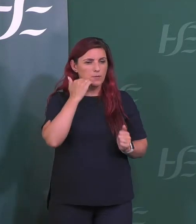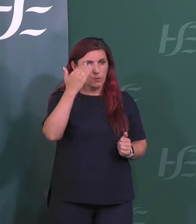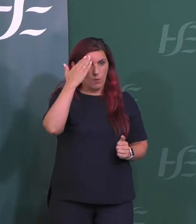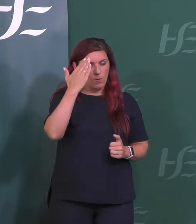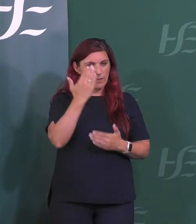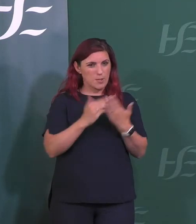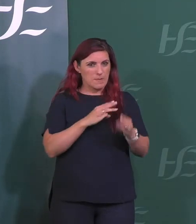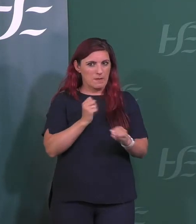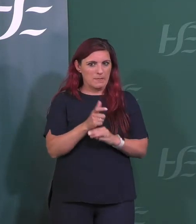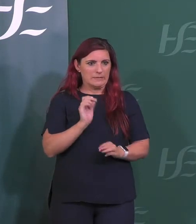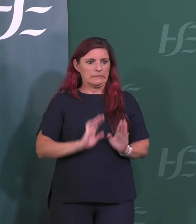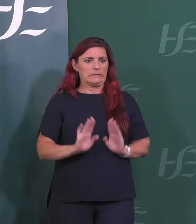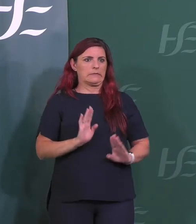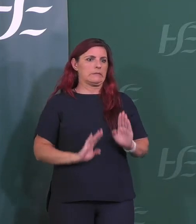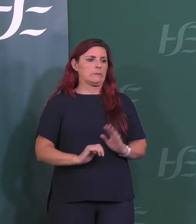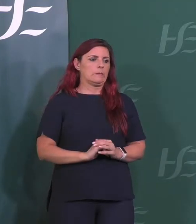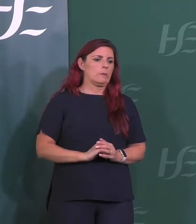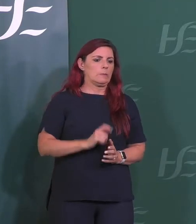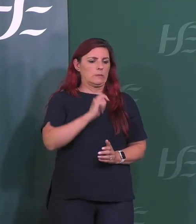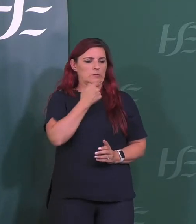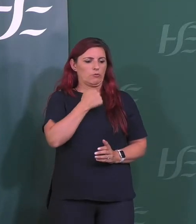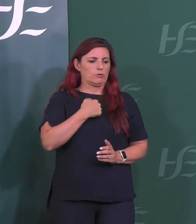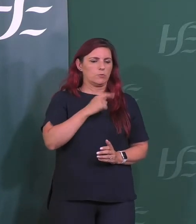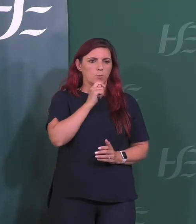to give all the close contacts. It's really important that we do.